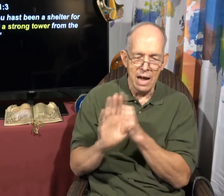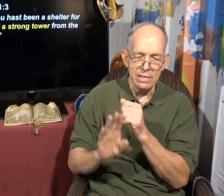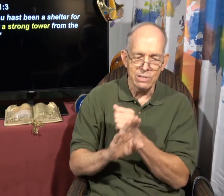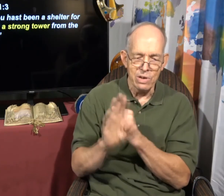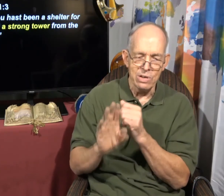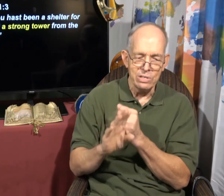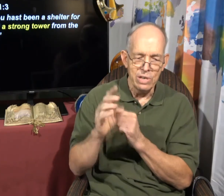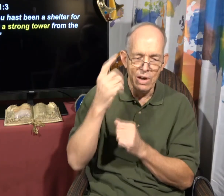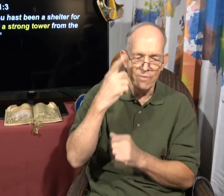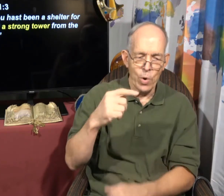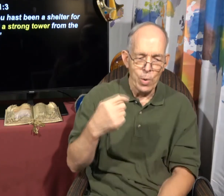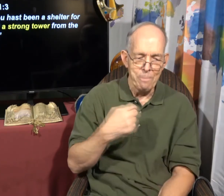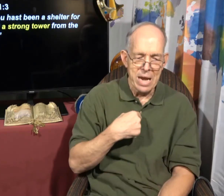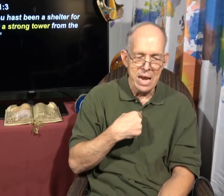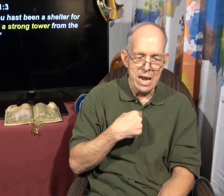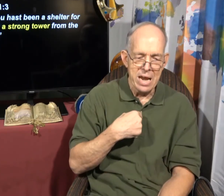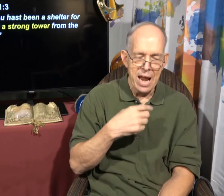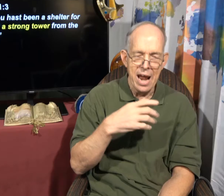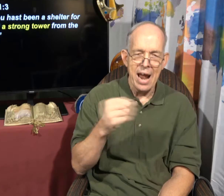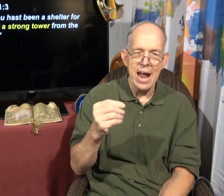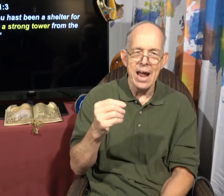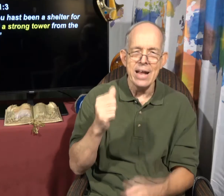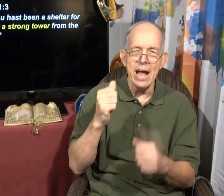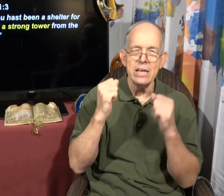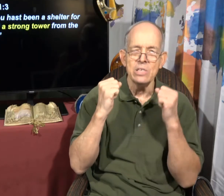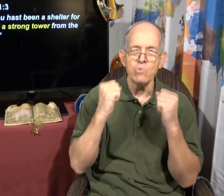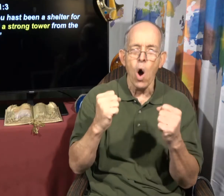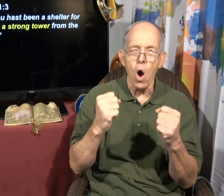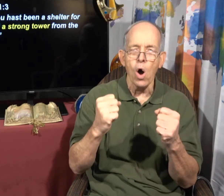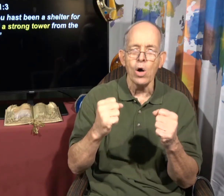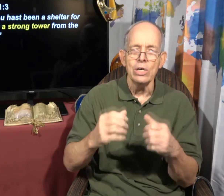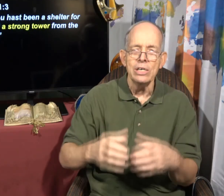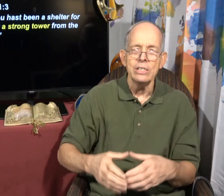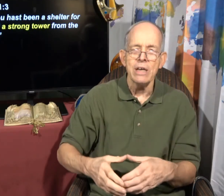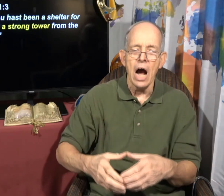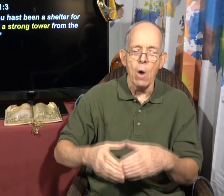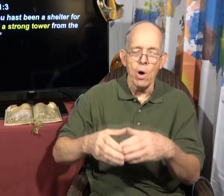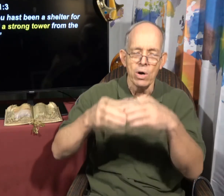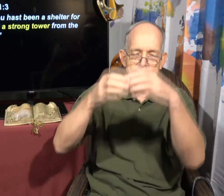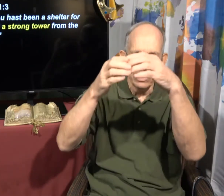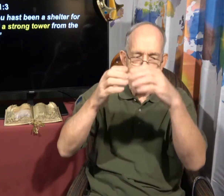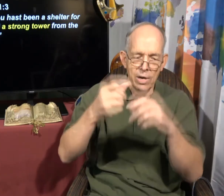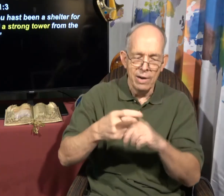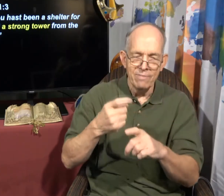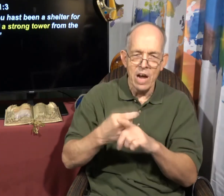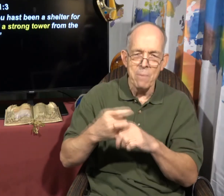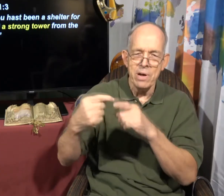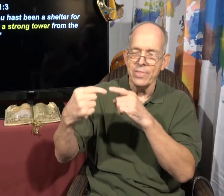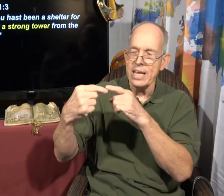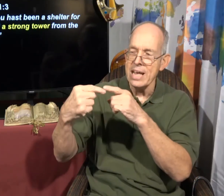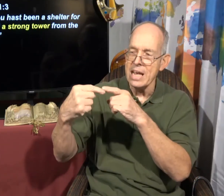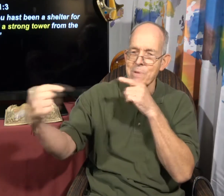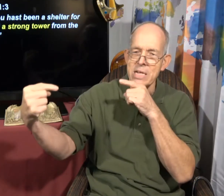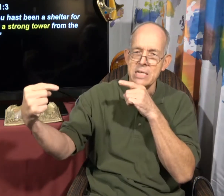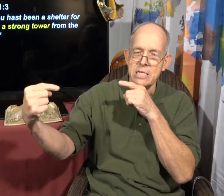Psalm 61:3. For thou hast been a shelter for me, and